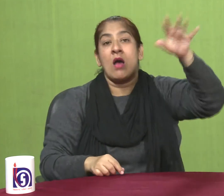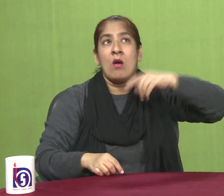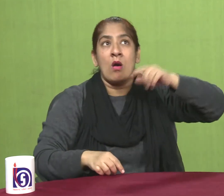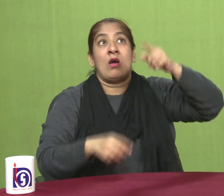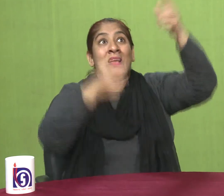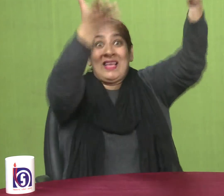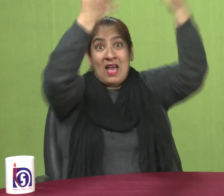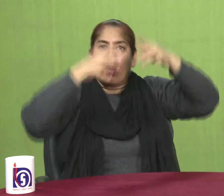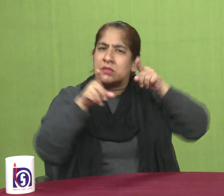trade inquiry.